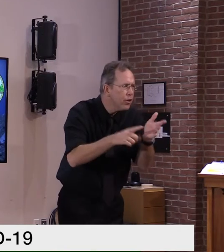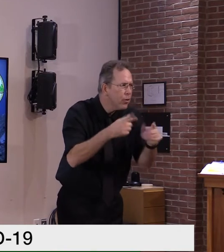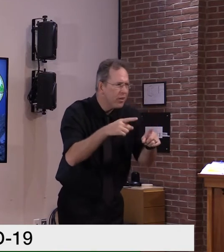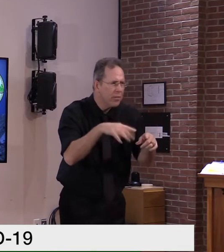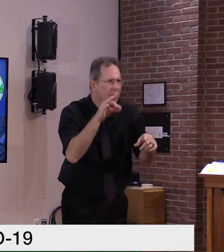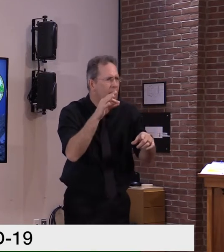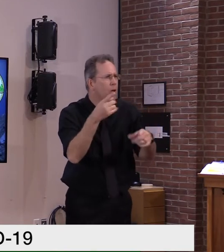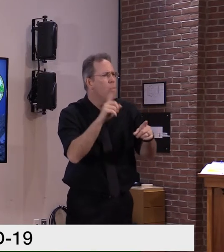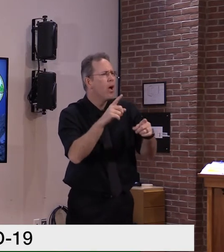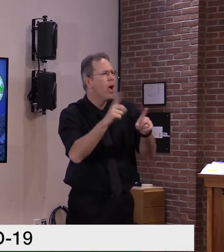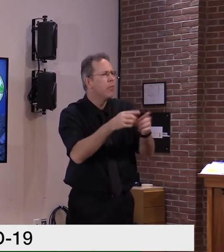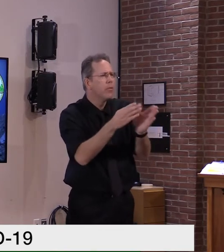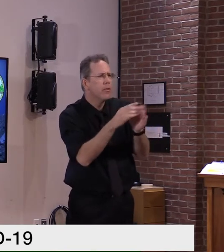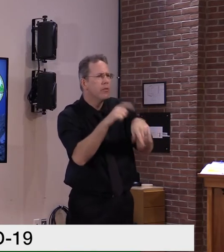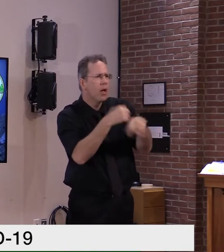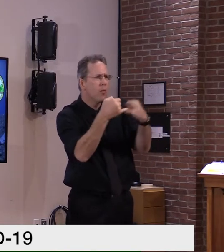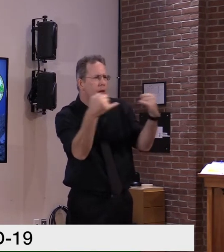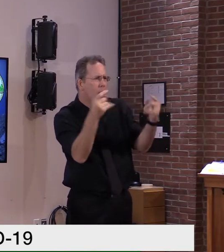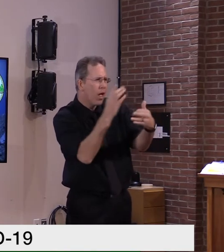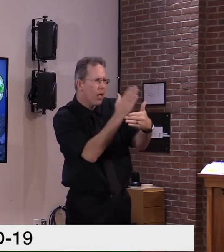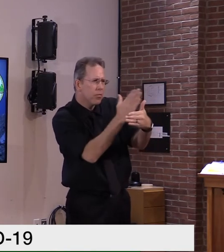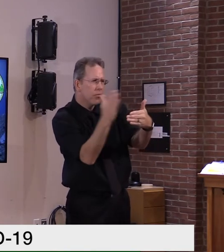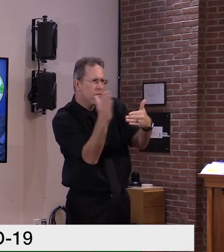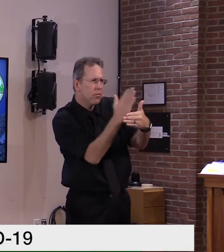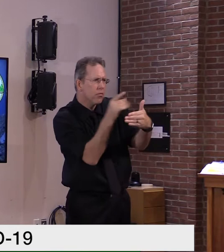here to make sure that it doesn't happen again.